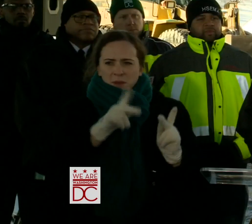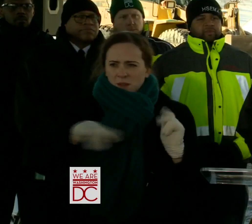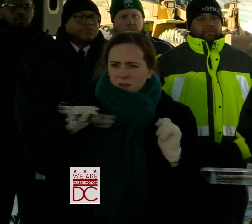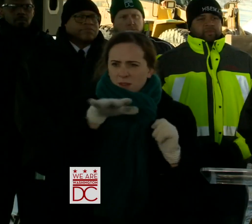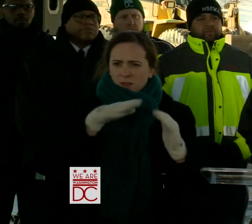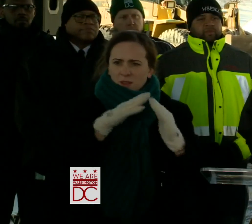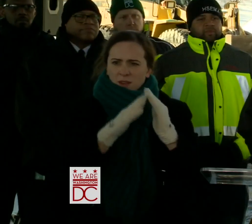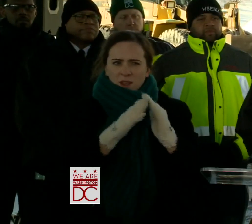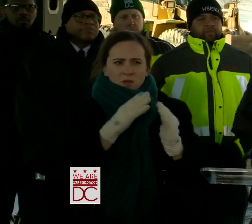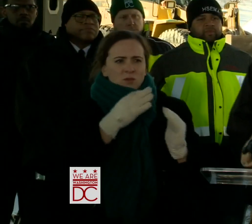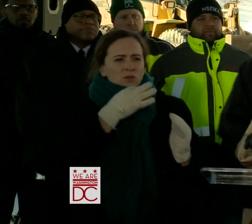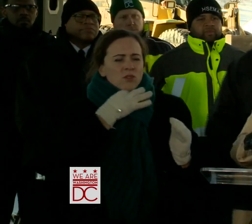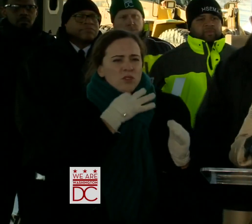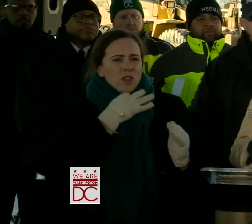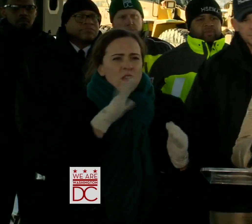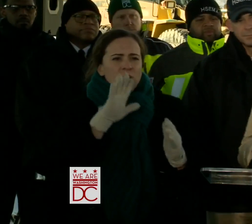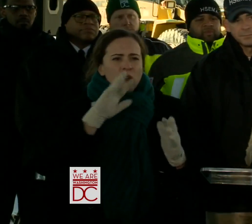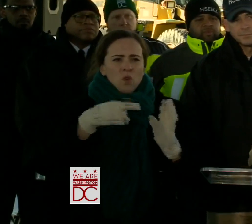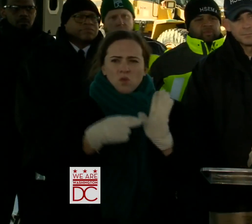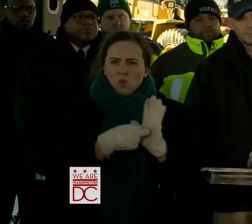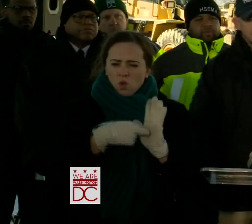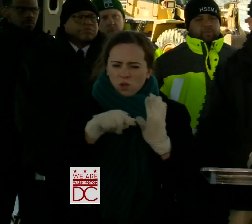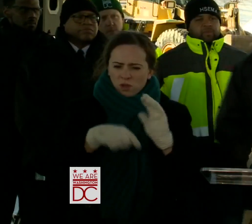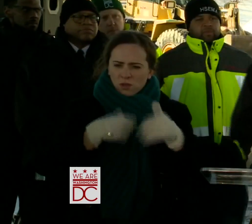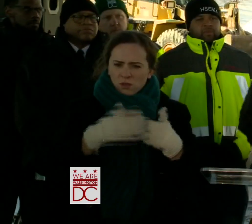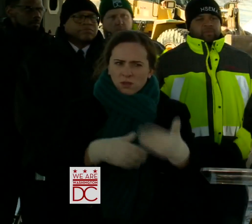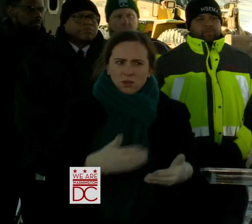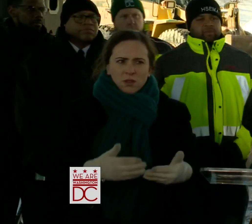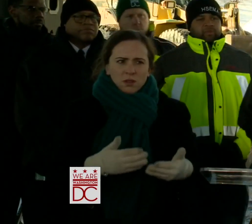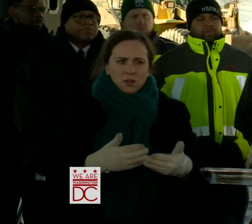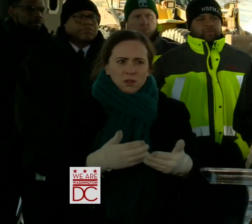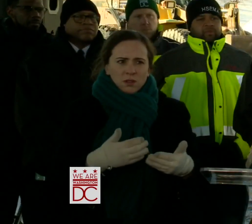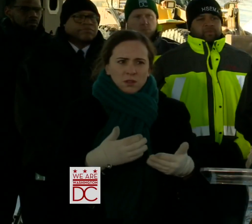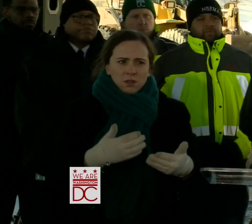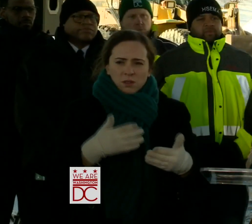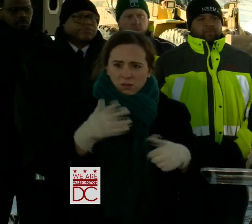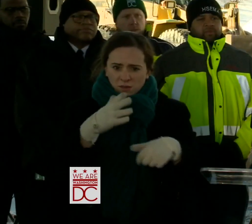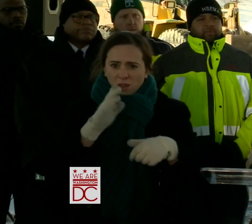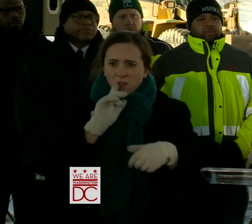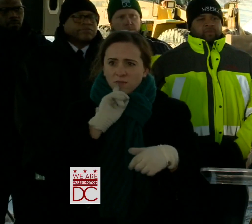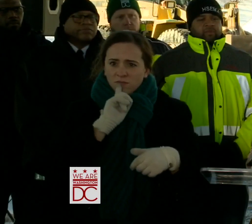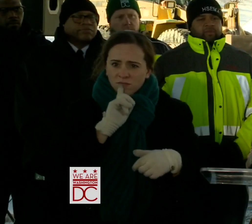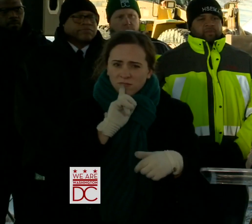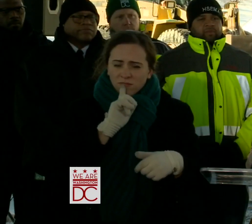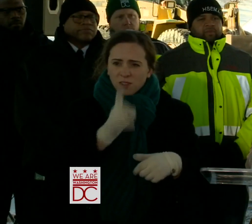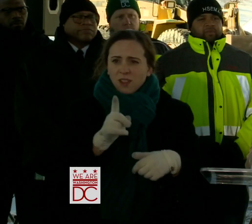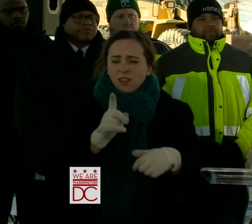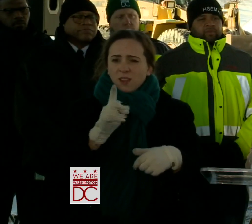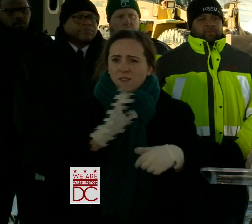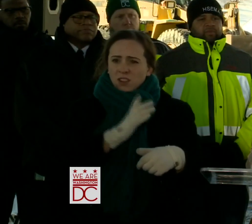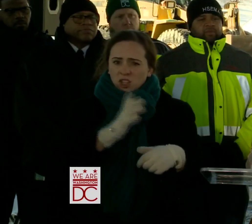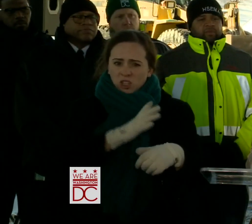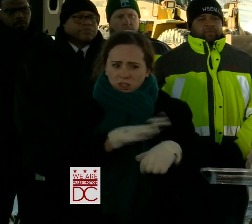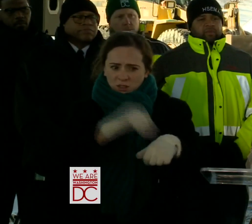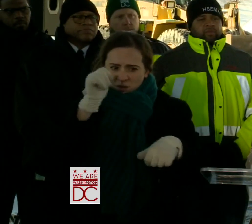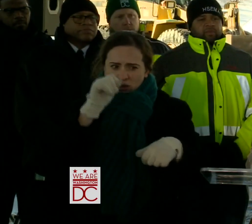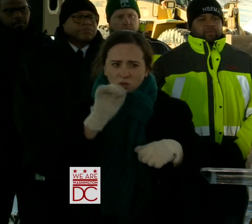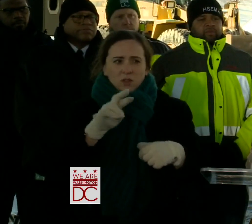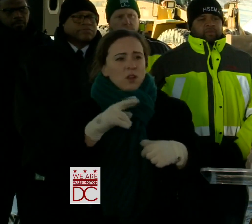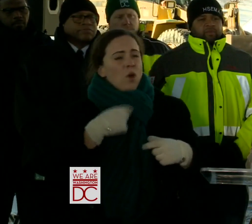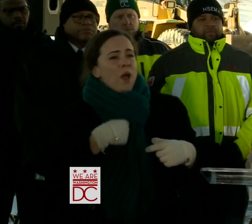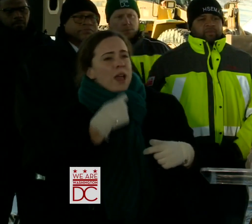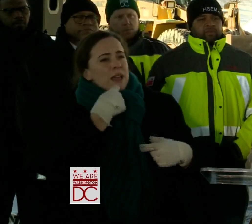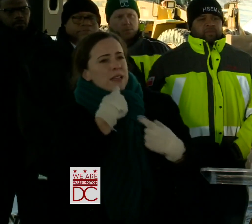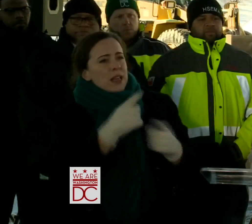I'm curious, what's their role in this operation? Are they been officially called in, or what's their role exactly? Well, you know, I declared a state